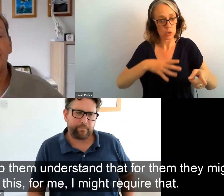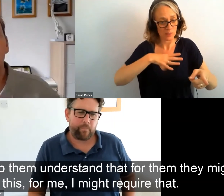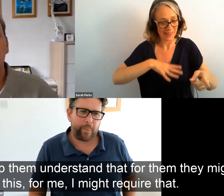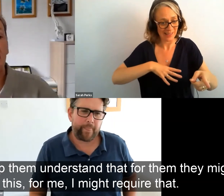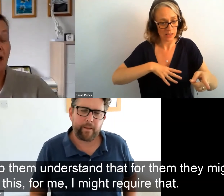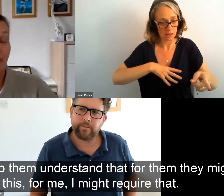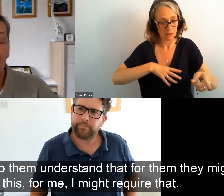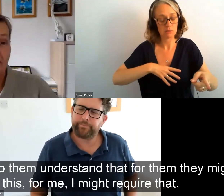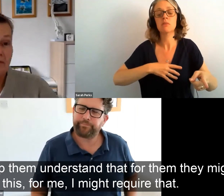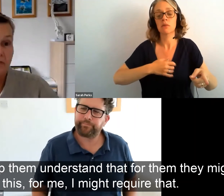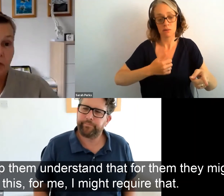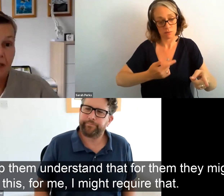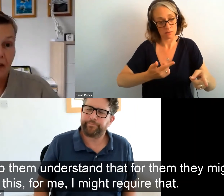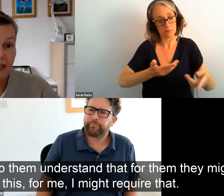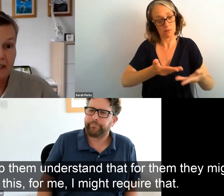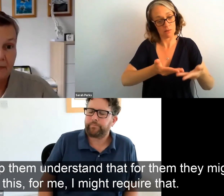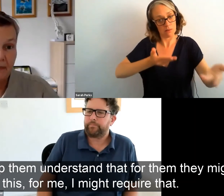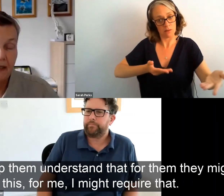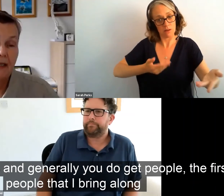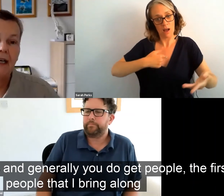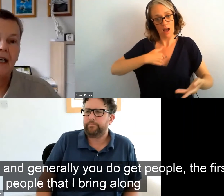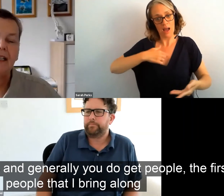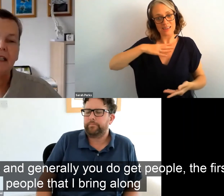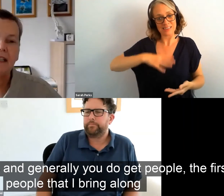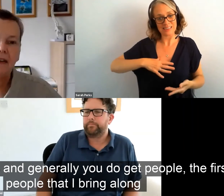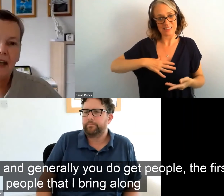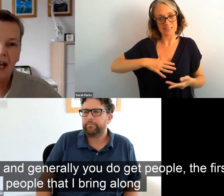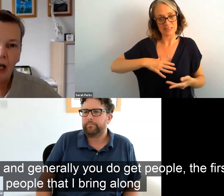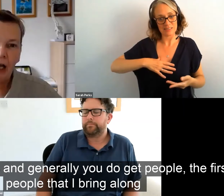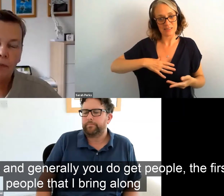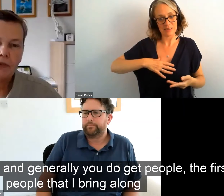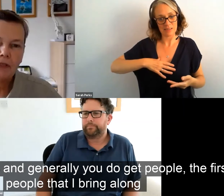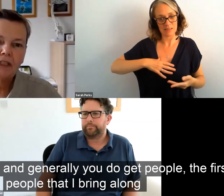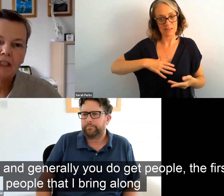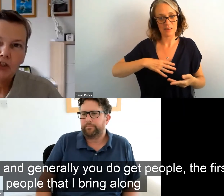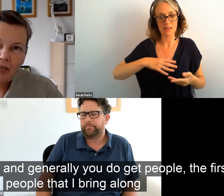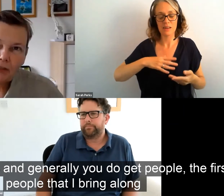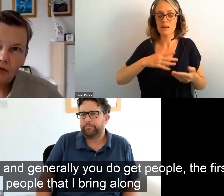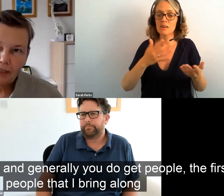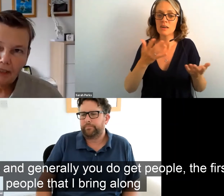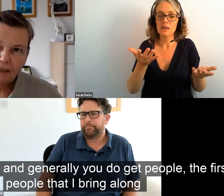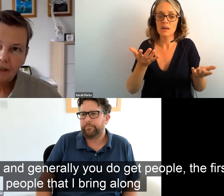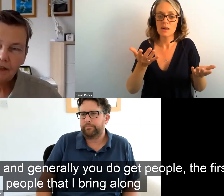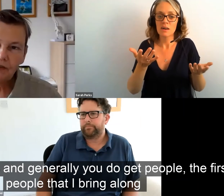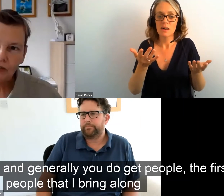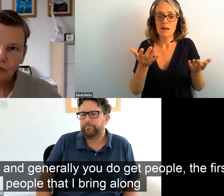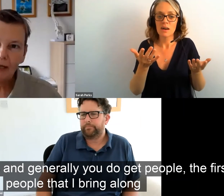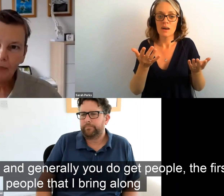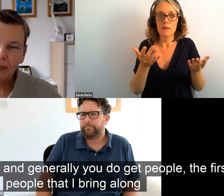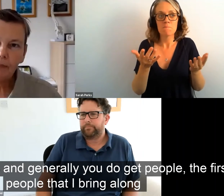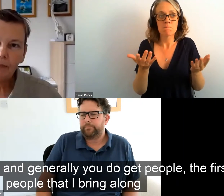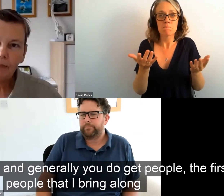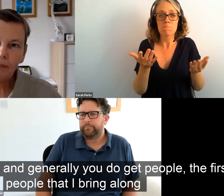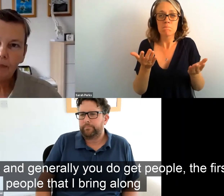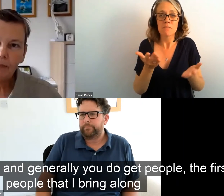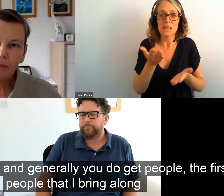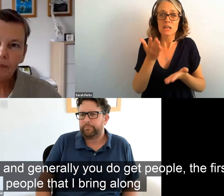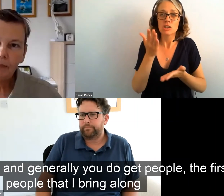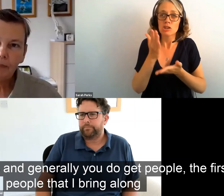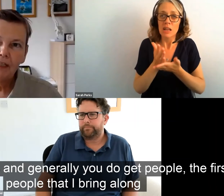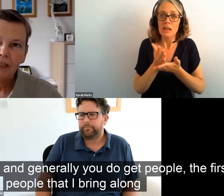For me, I might require that. And that helps. And generally, you do get